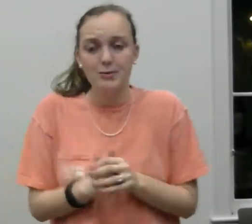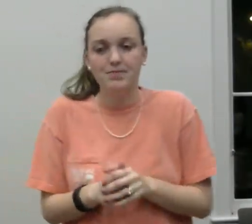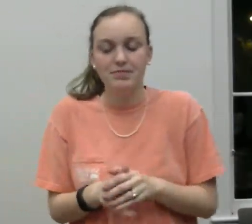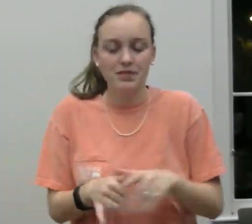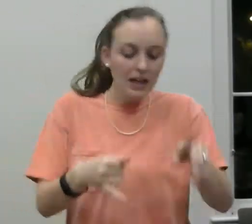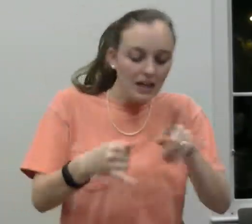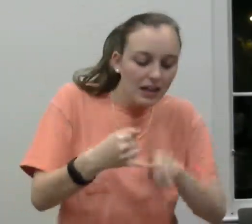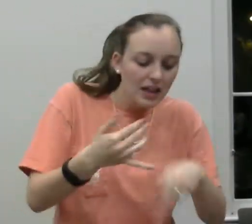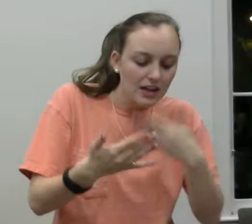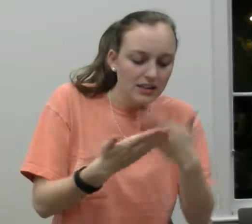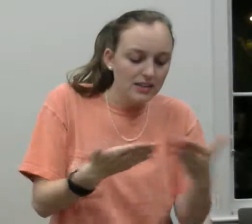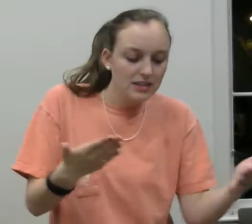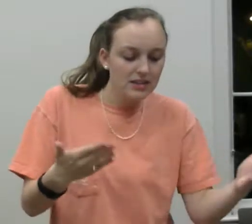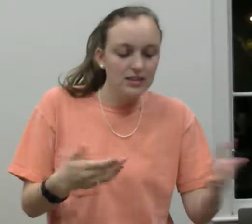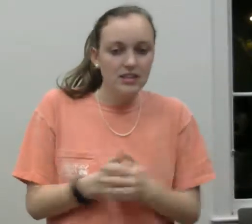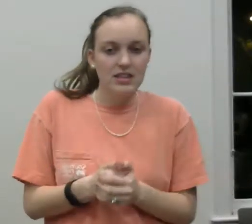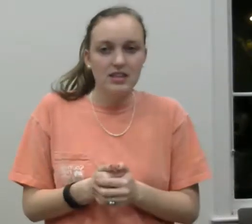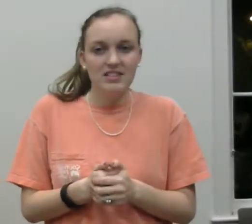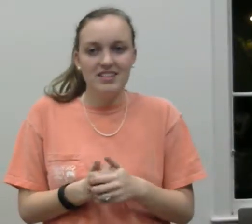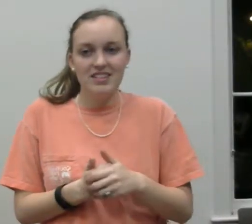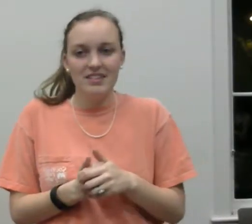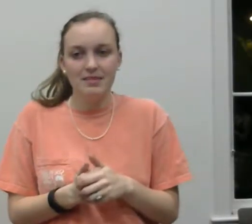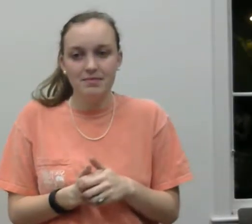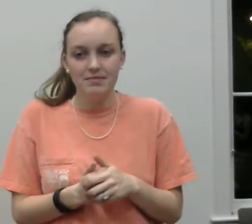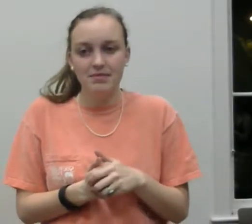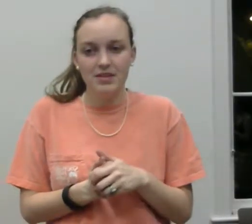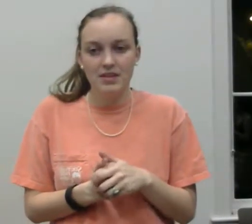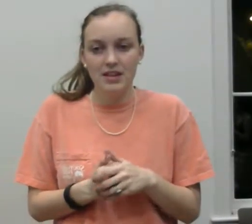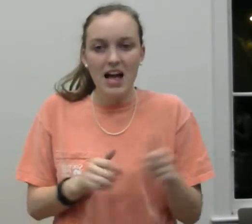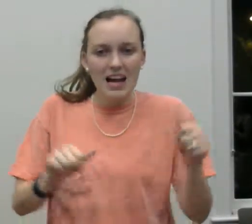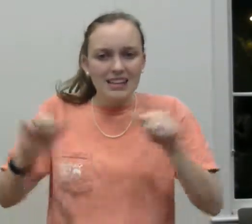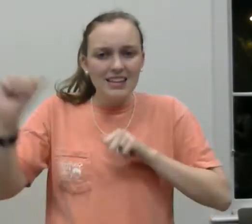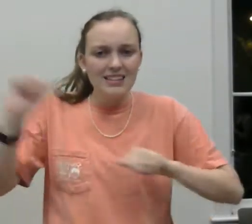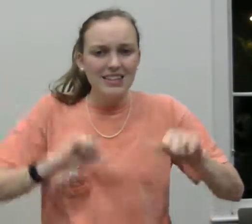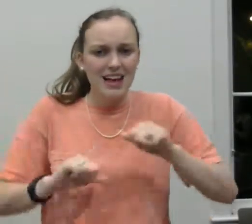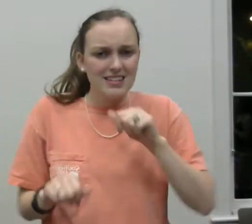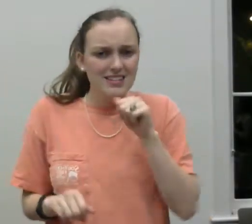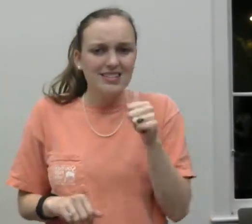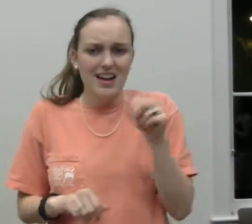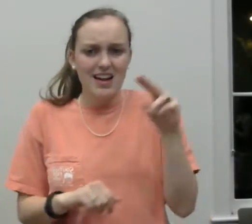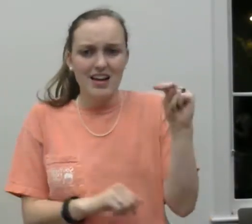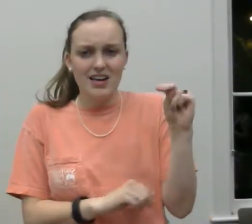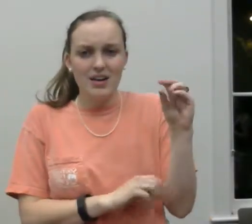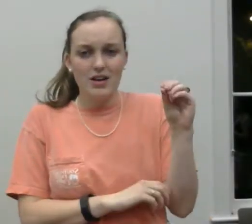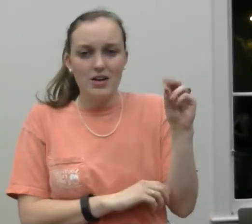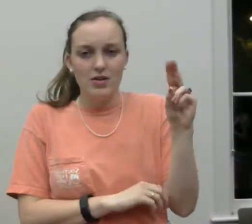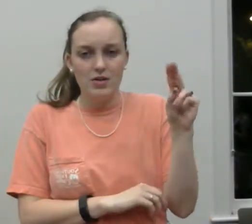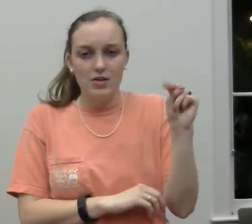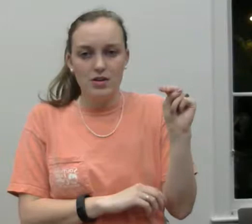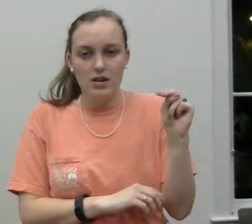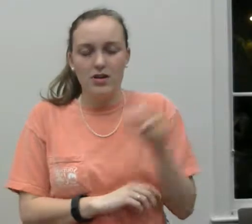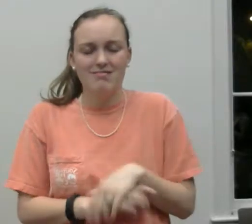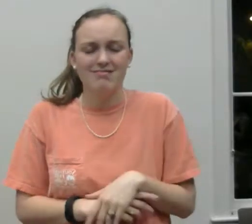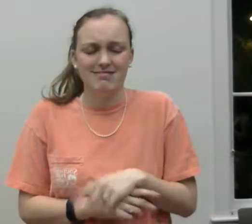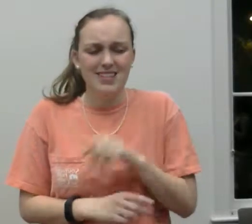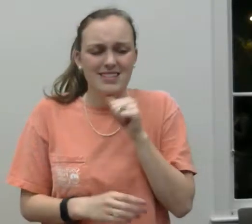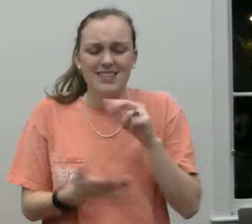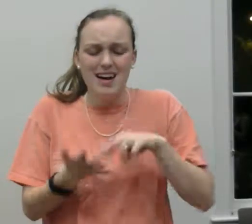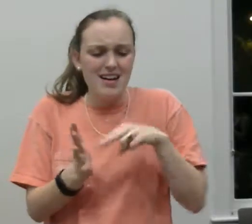year talking about is science is not a noun. It's not, doesn't mean, oh, I'm going to science class, it can mean that. But